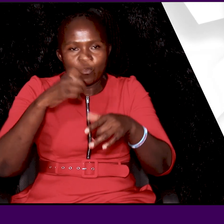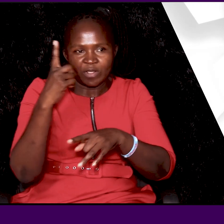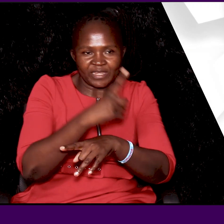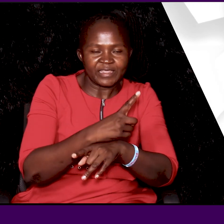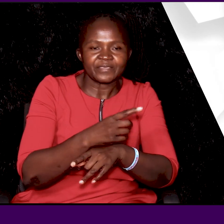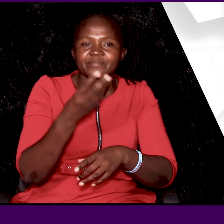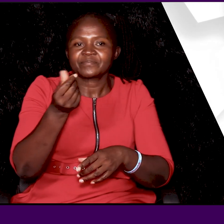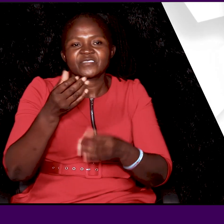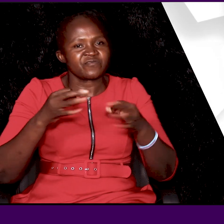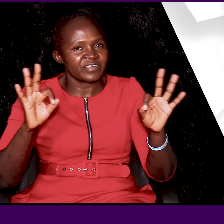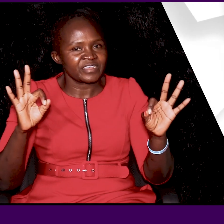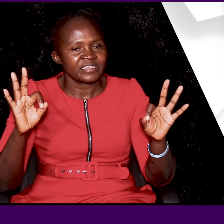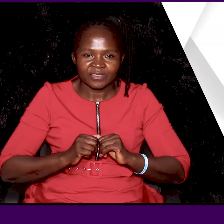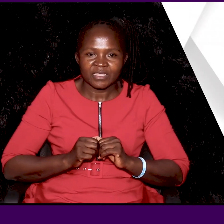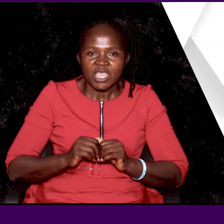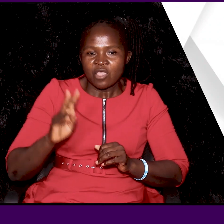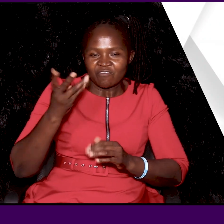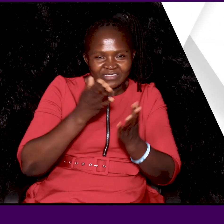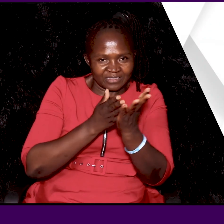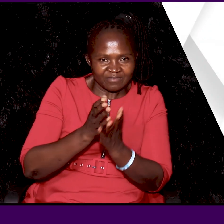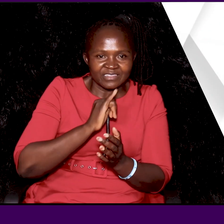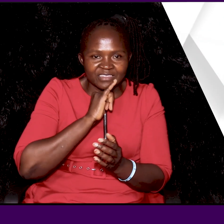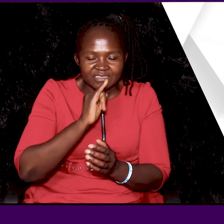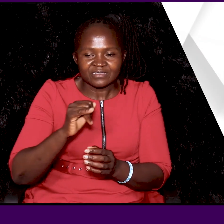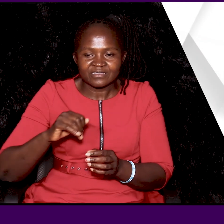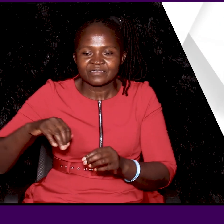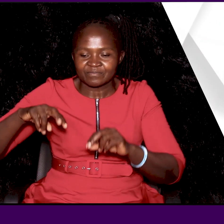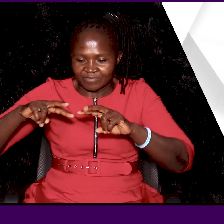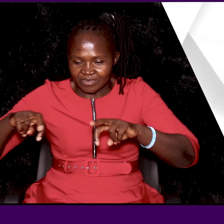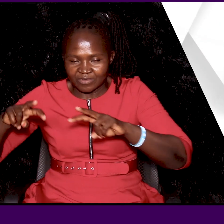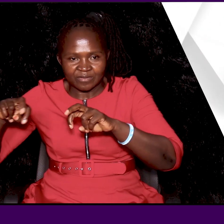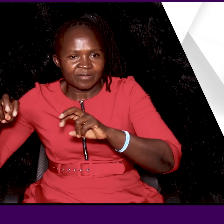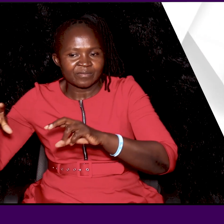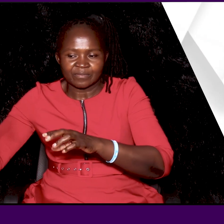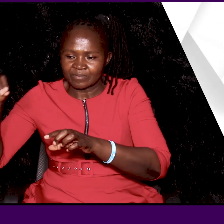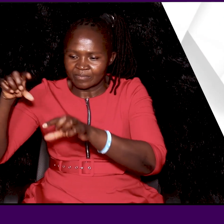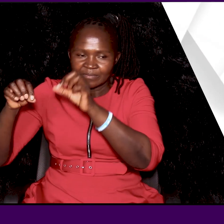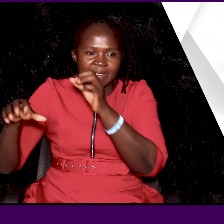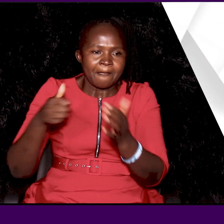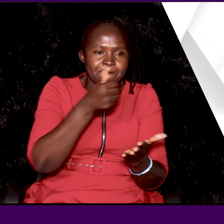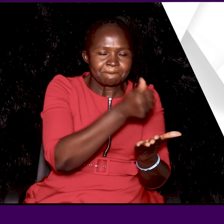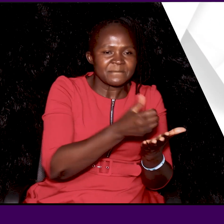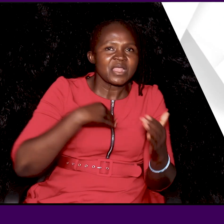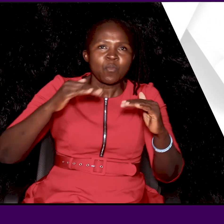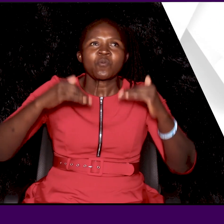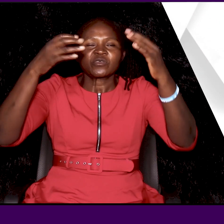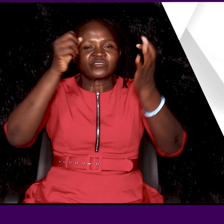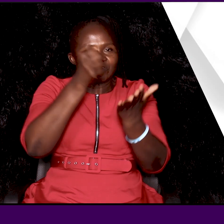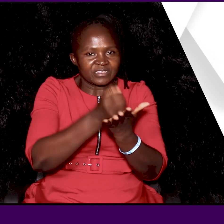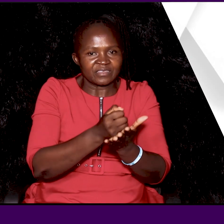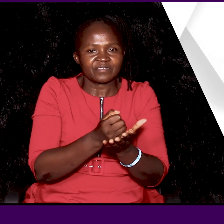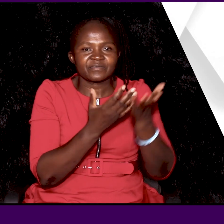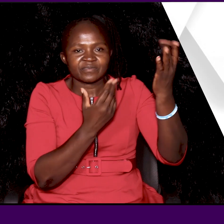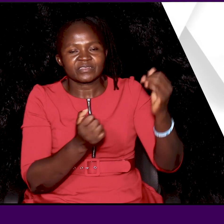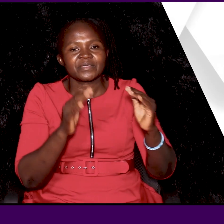cost is free. The fourth service is recruitment, placement, and promotion of staff. The requirement